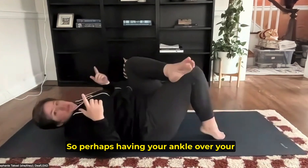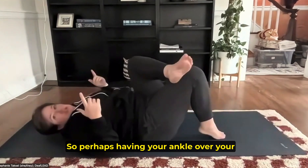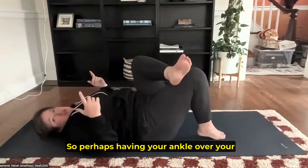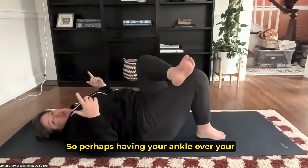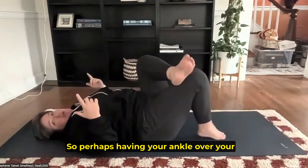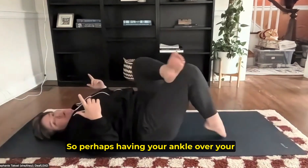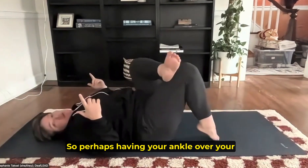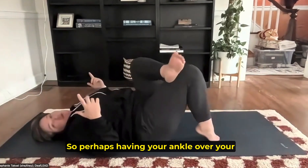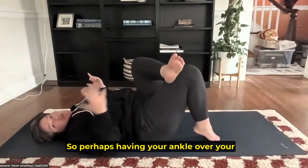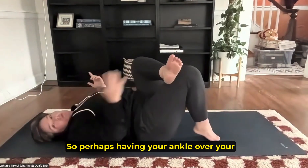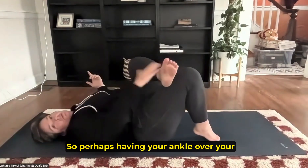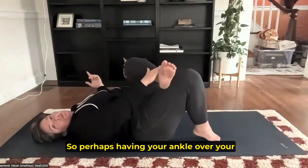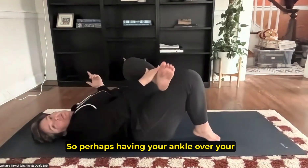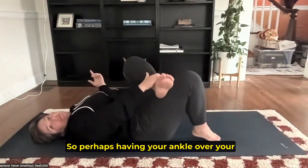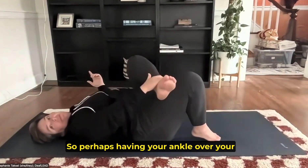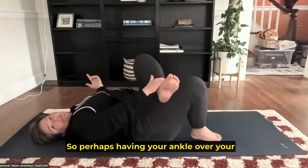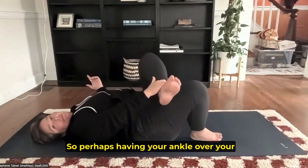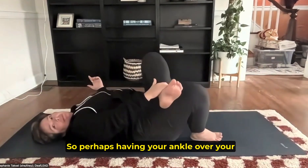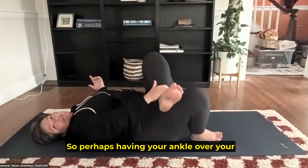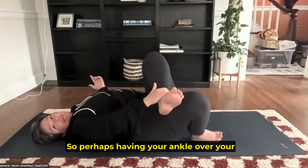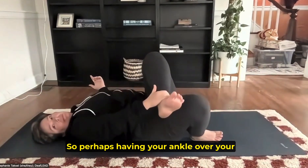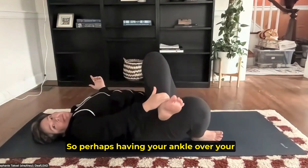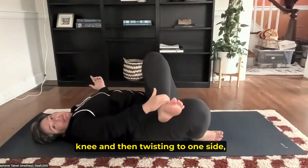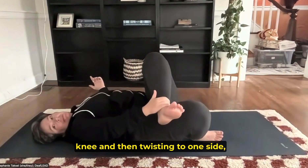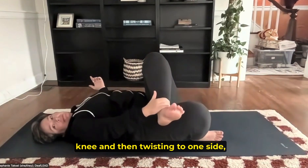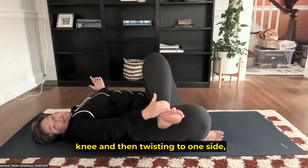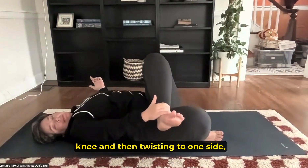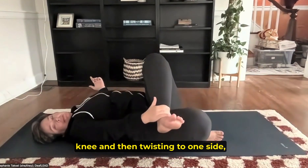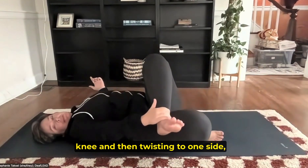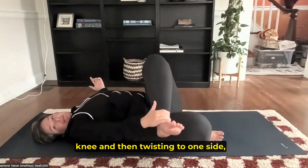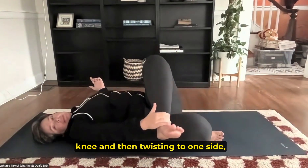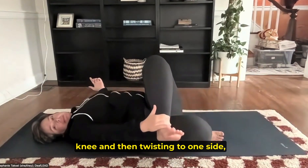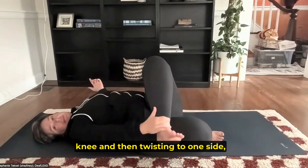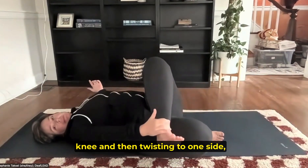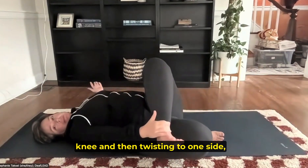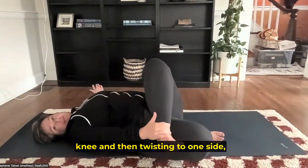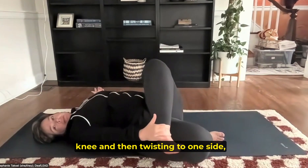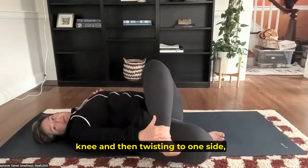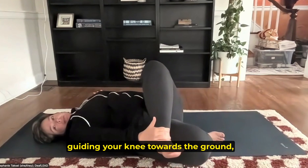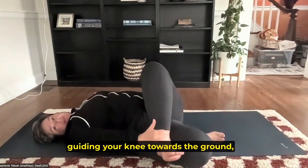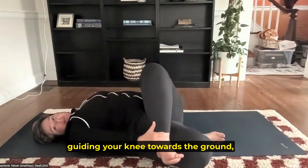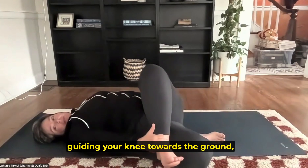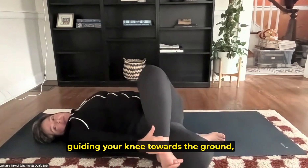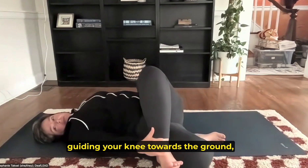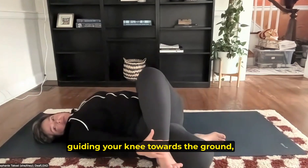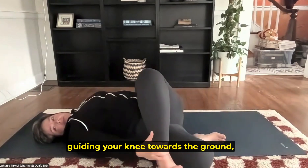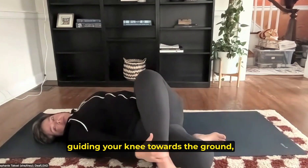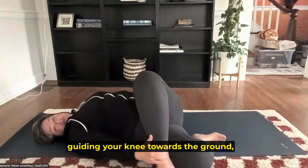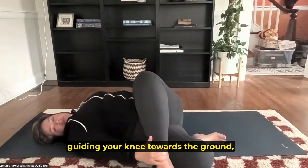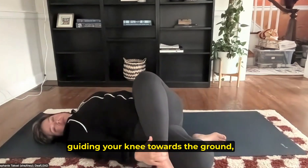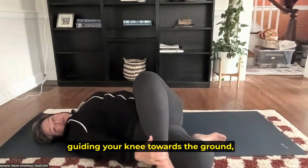perhaps having your ankle over your knee and then twisting to one side, guiding your knee towards the ground.